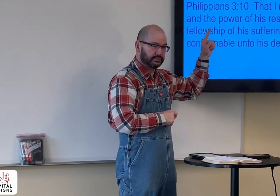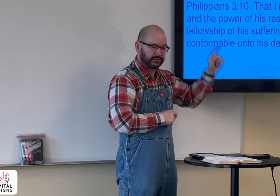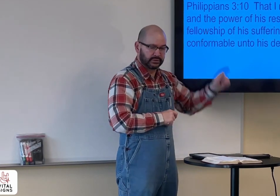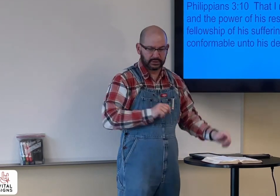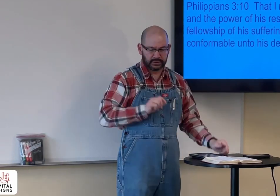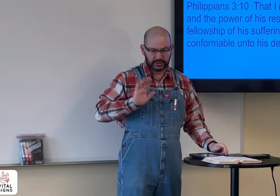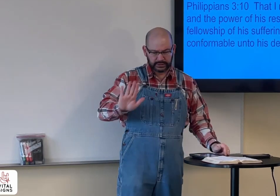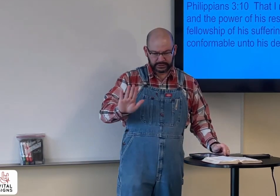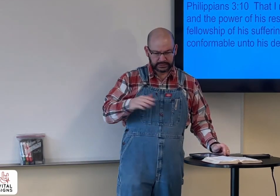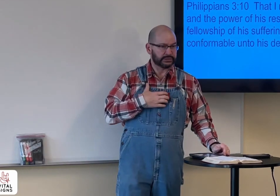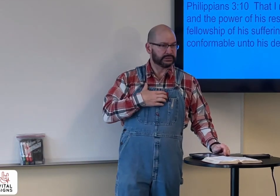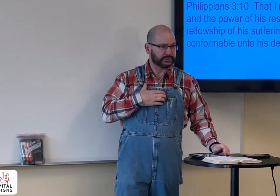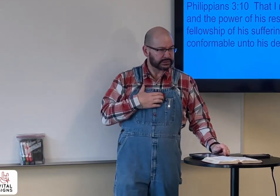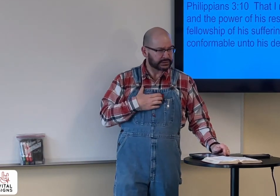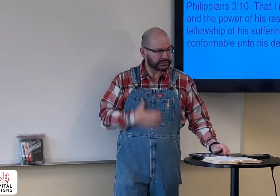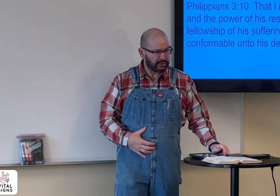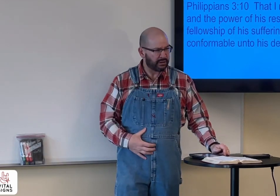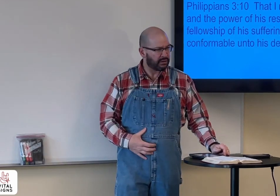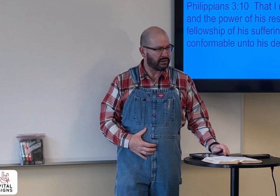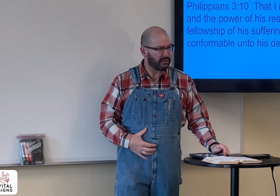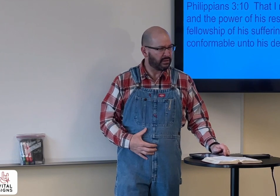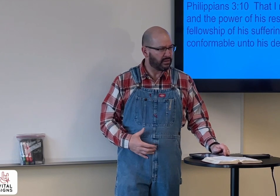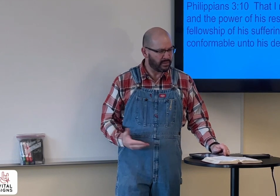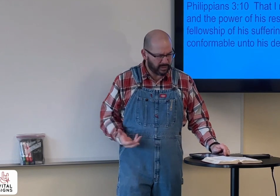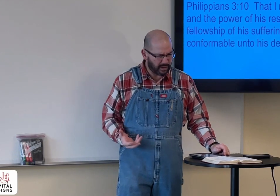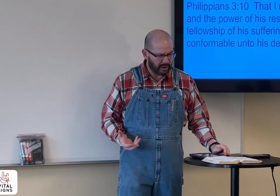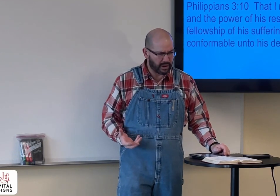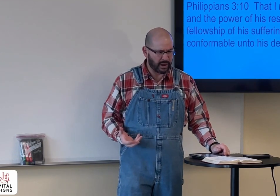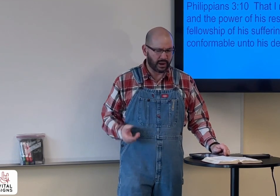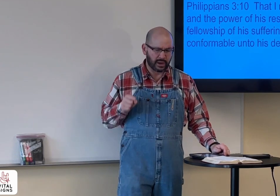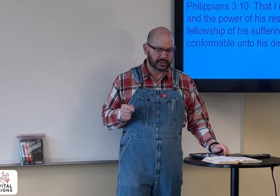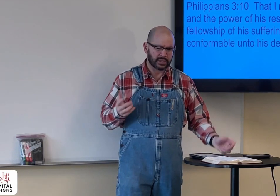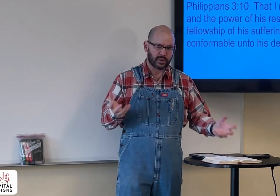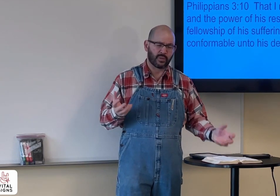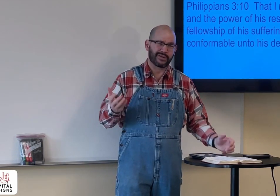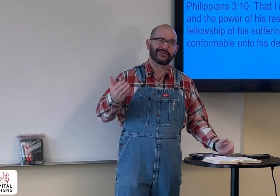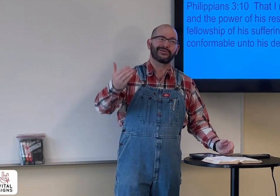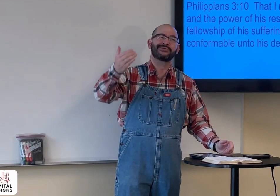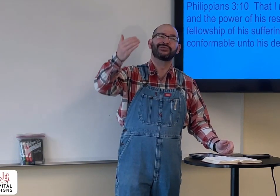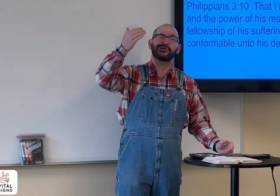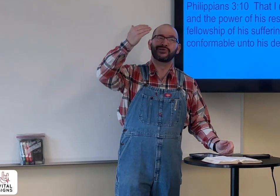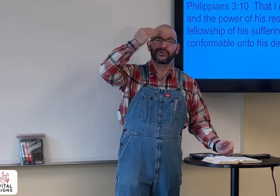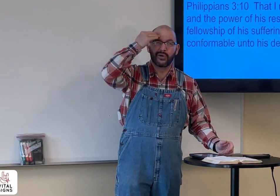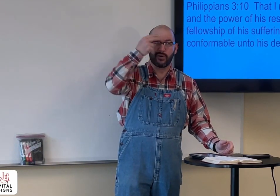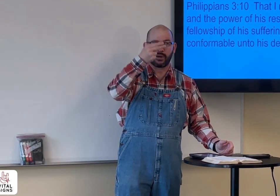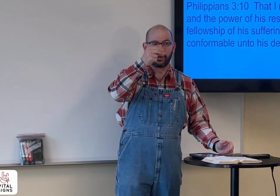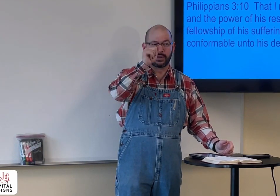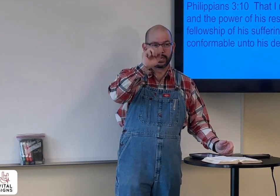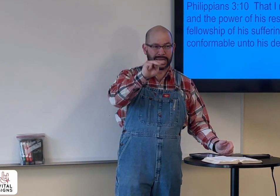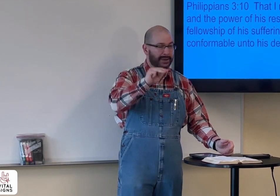this. And it was his desire. What was it? He wanted to know